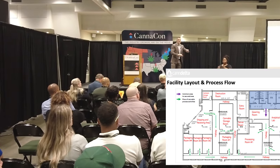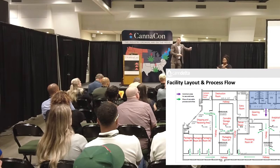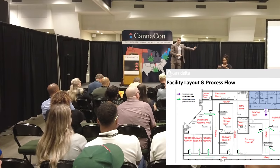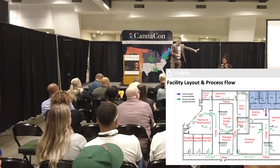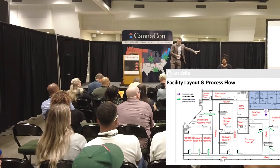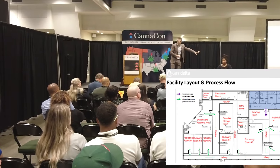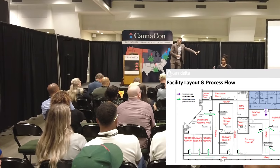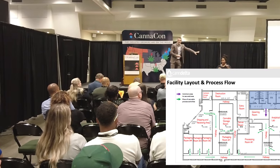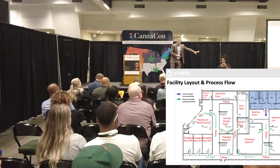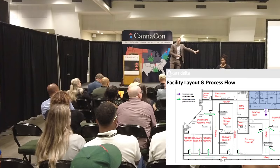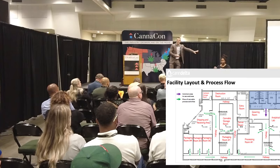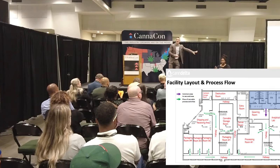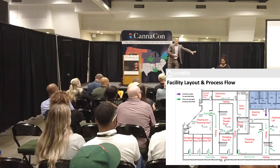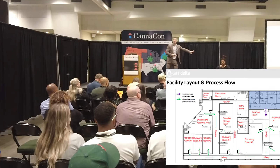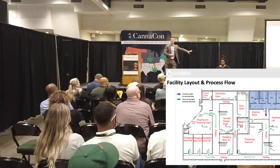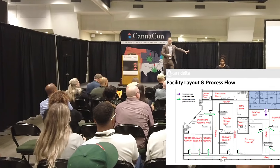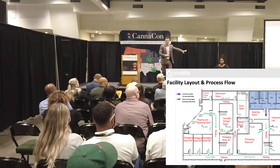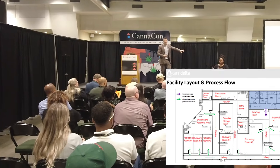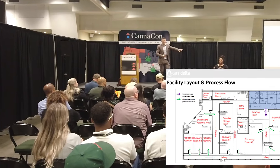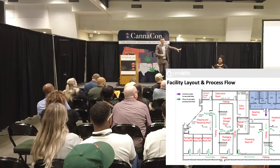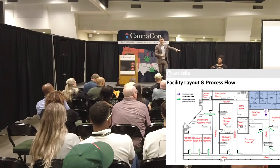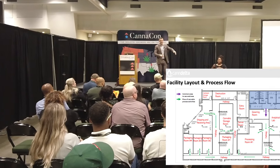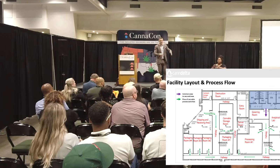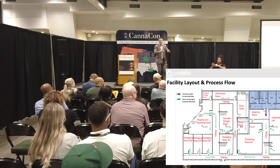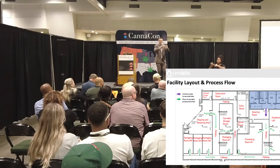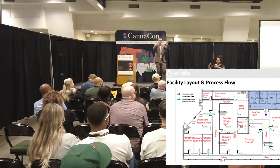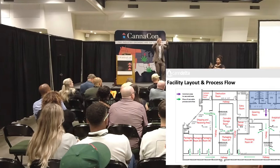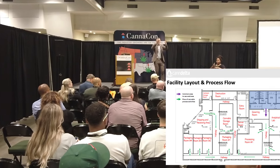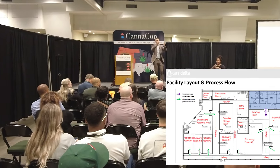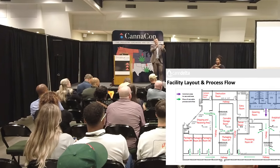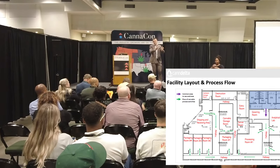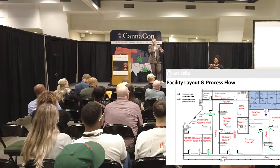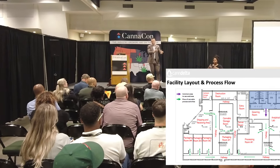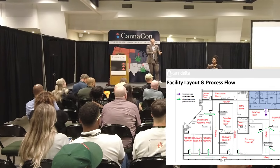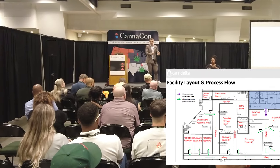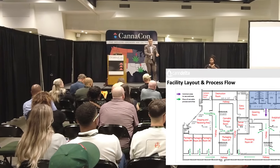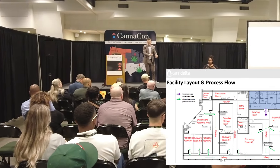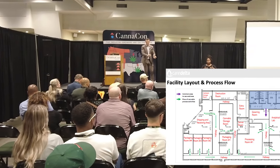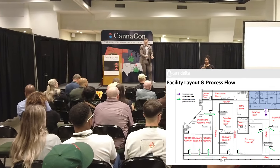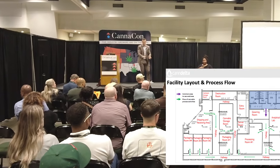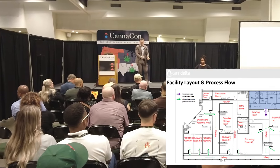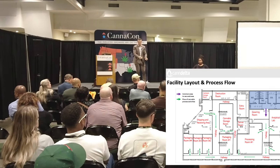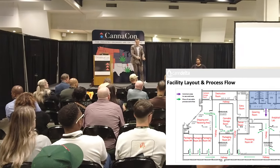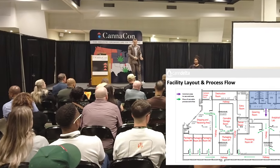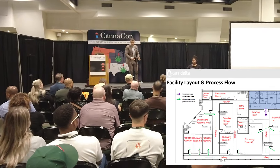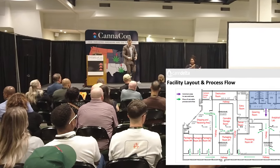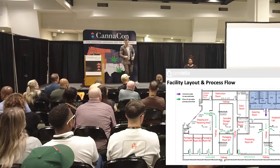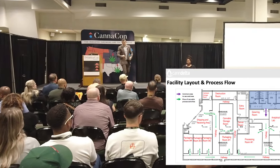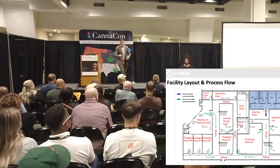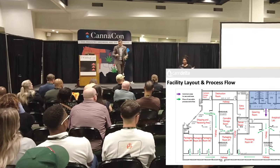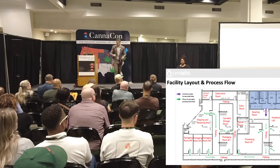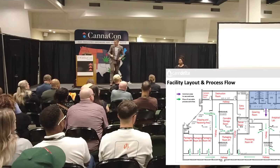rooms, and then shipping and receiving. That's sort of the ideal way to set this up, almost like a digestive system of product.